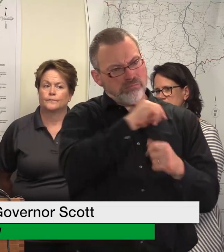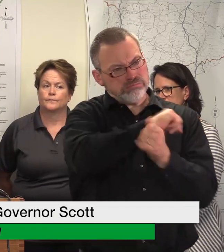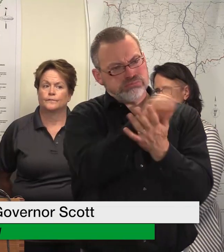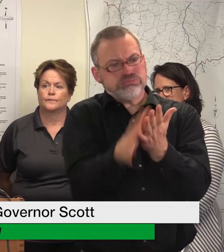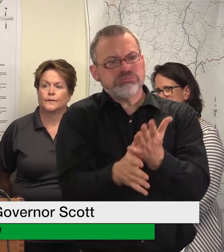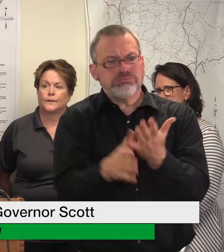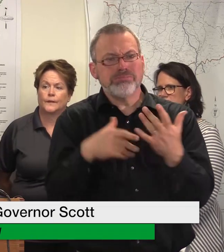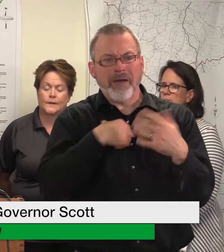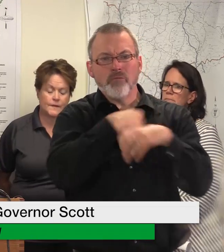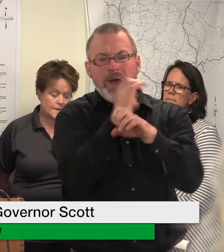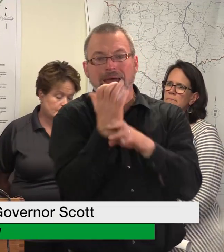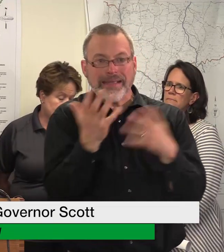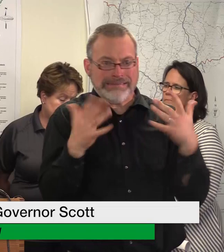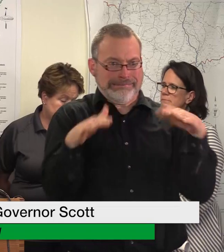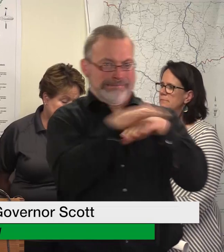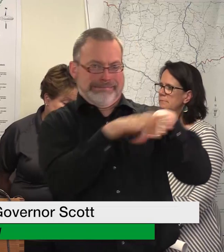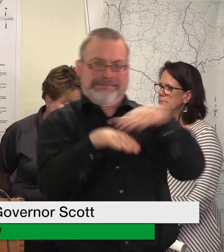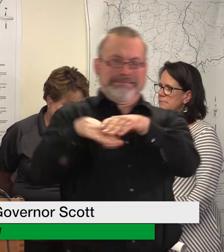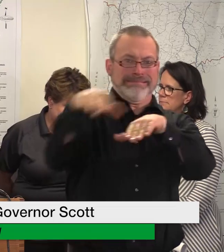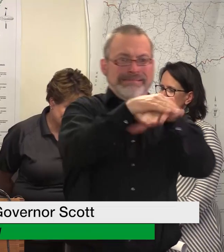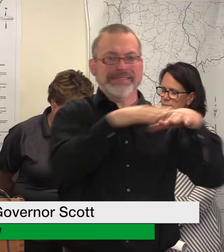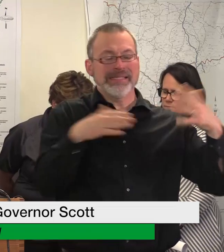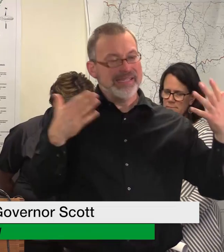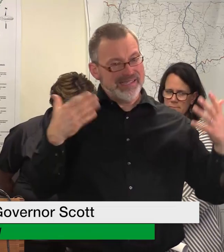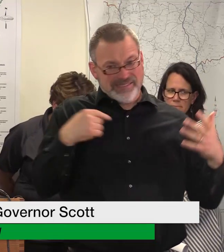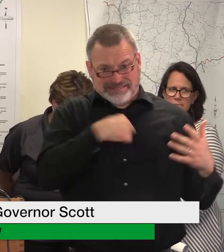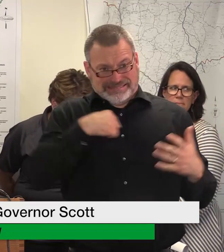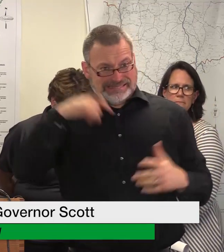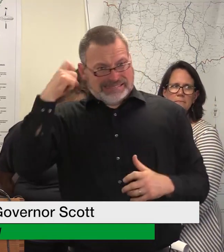them to the best we can, best of our ability.